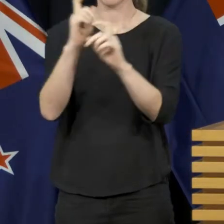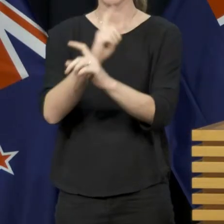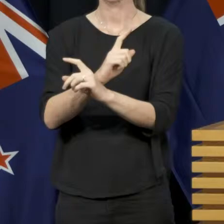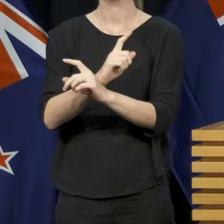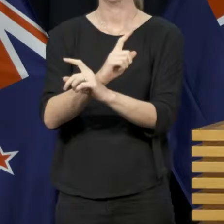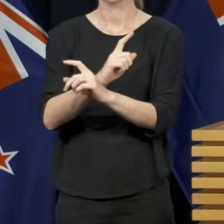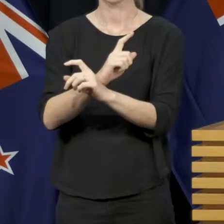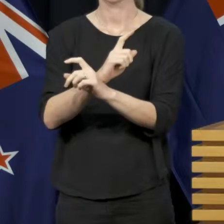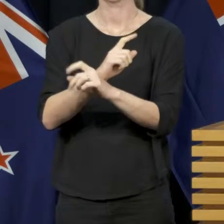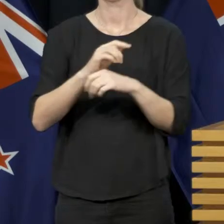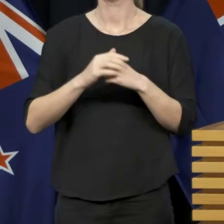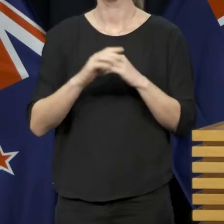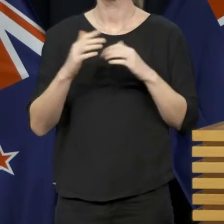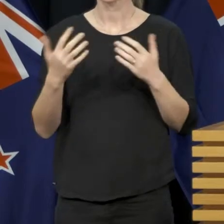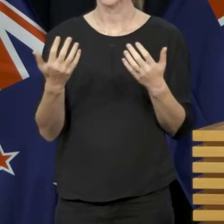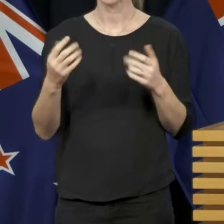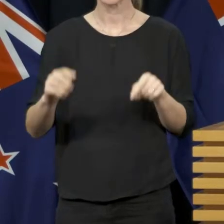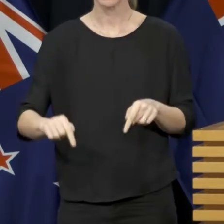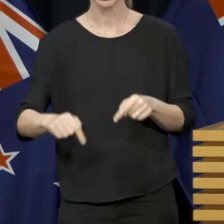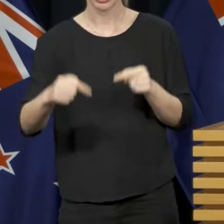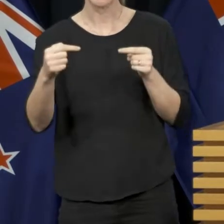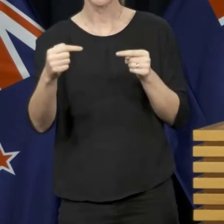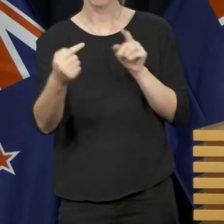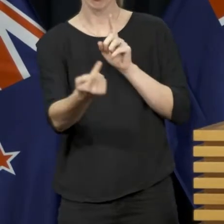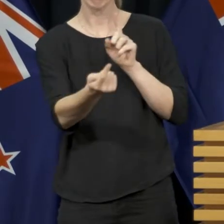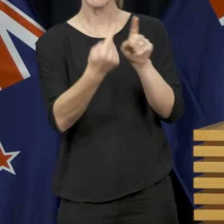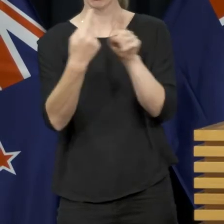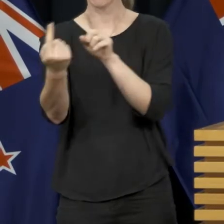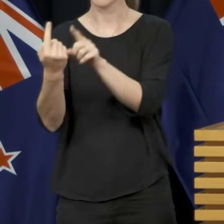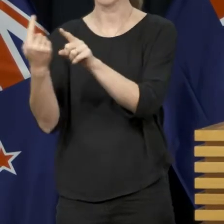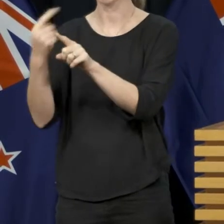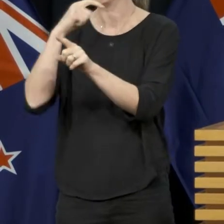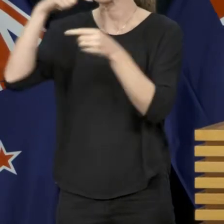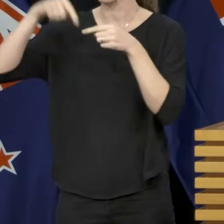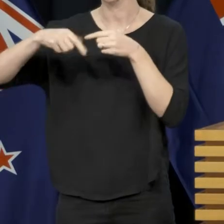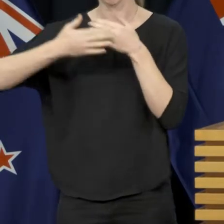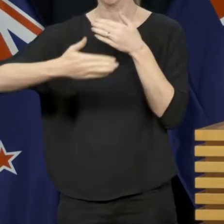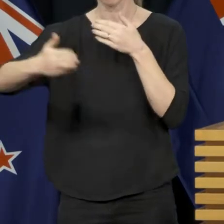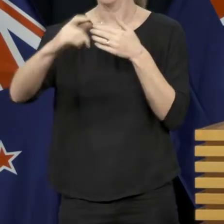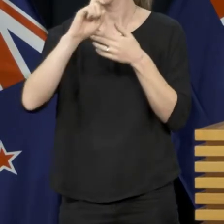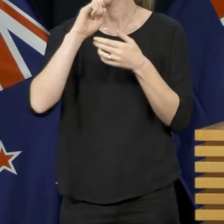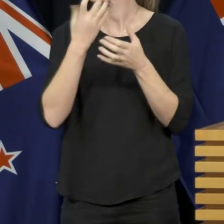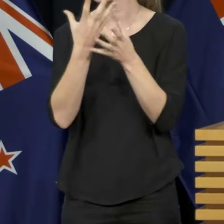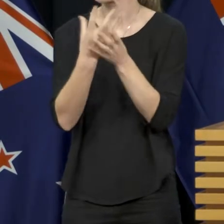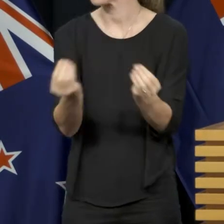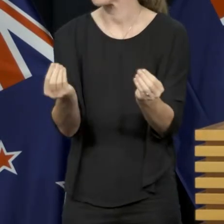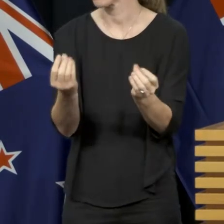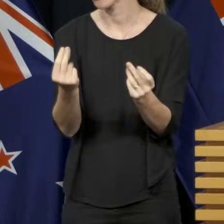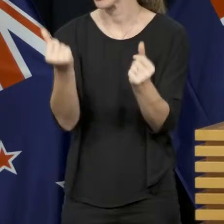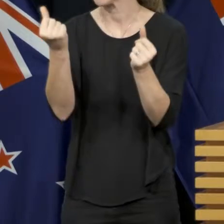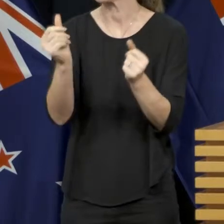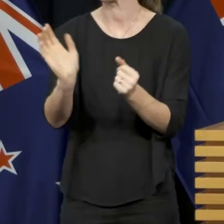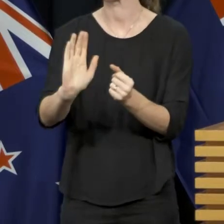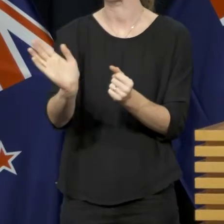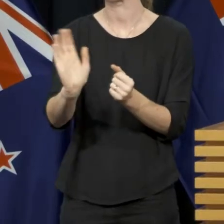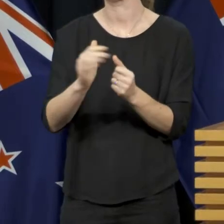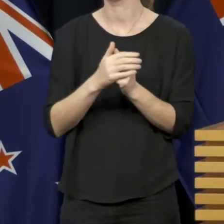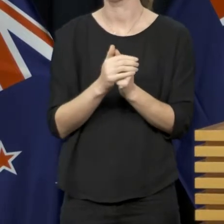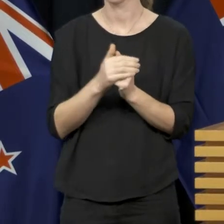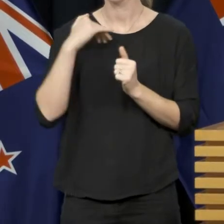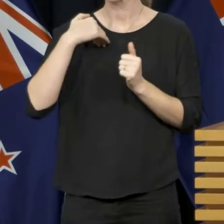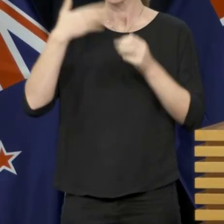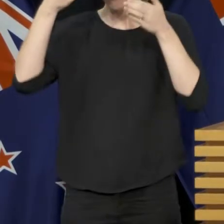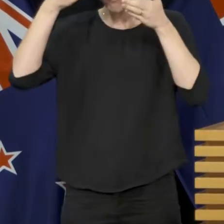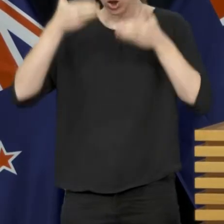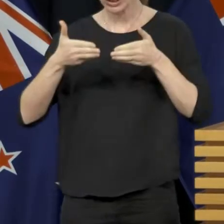the world, so the challenge of responding to it is going to be with us for some time, and we cannot afford any diversions